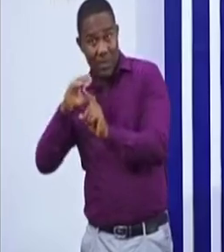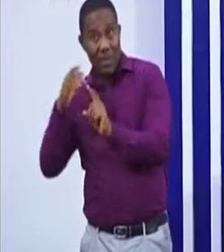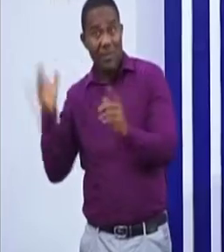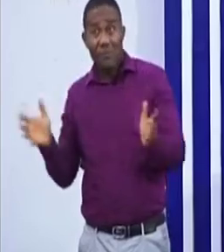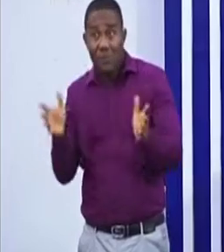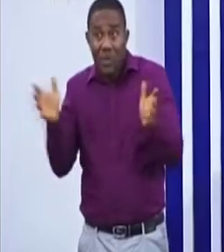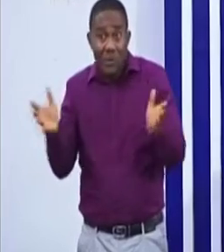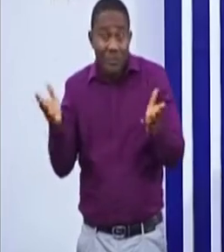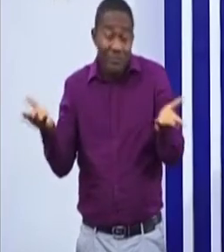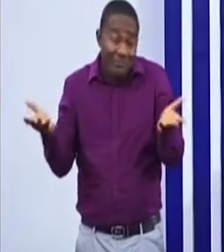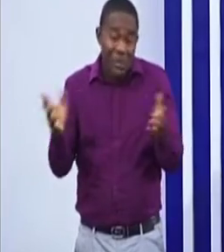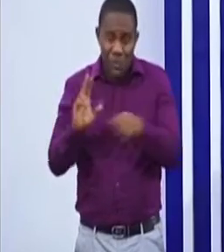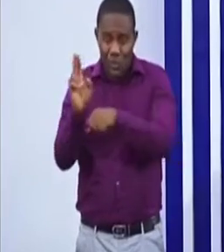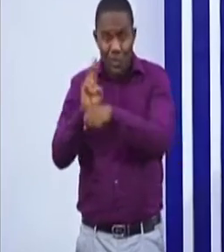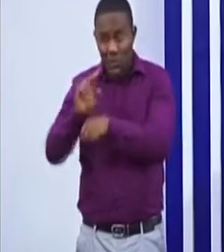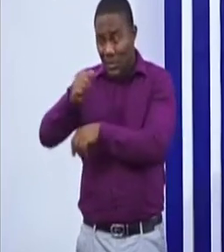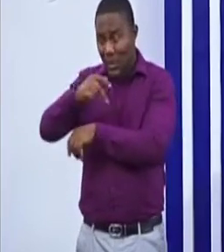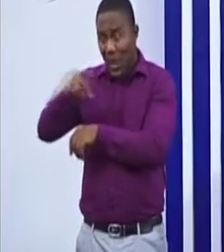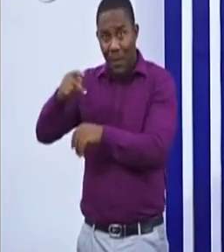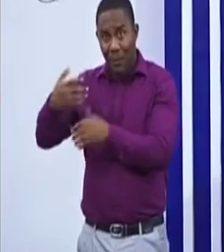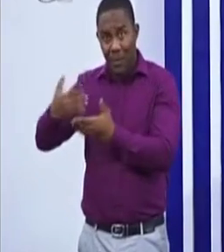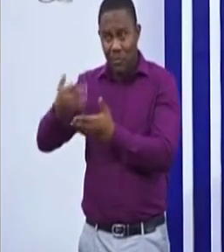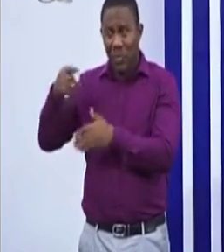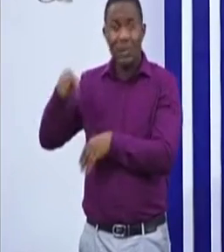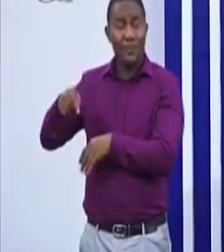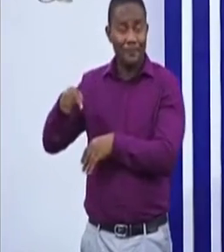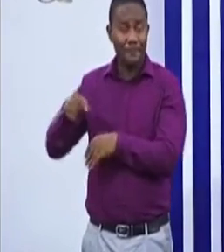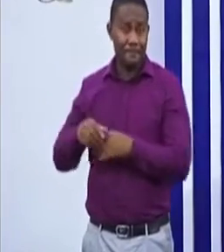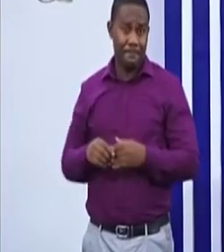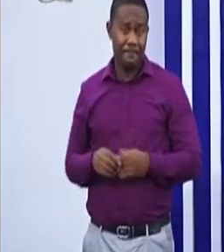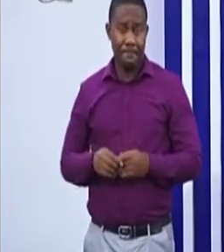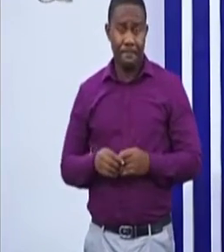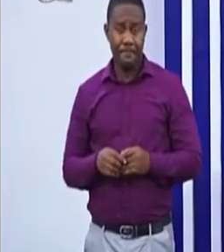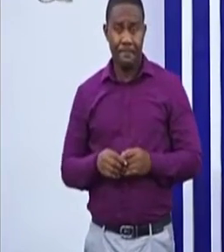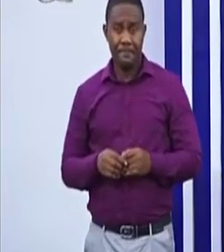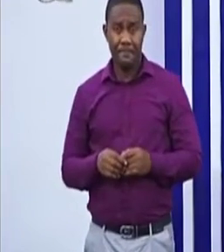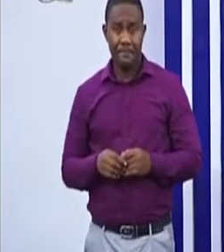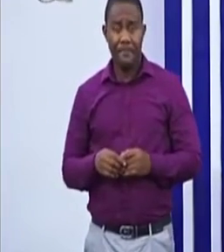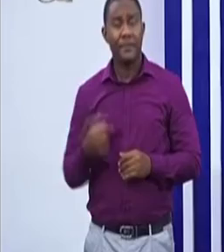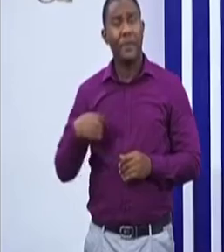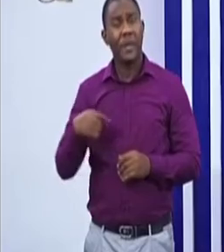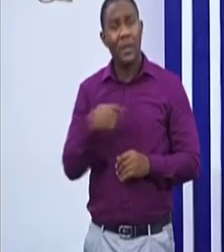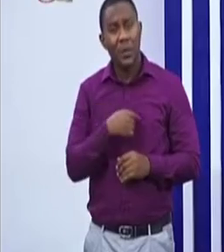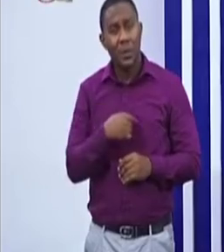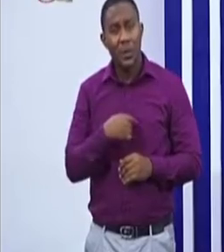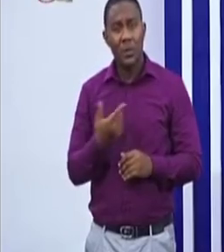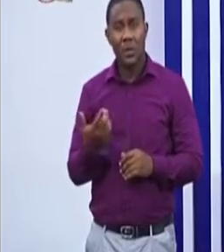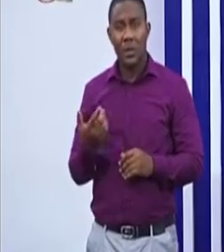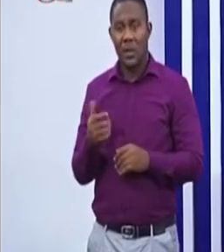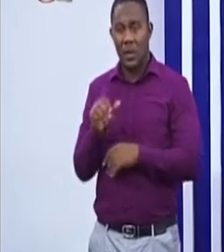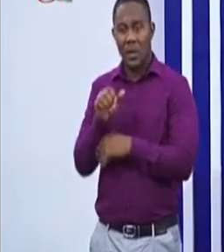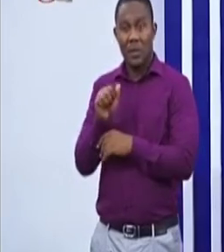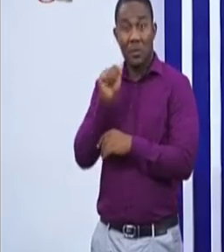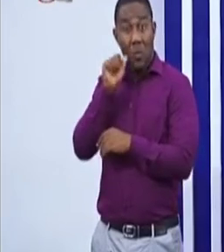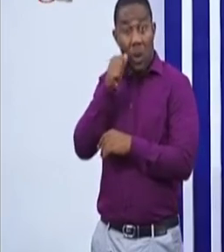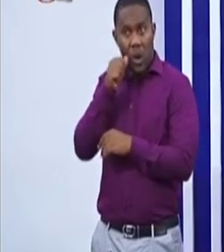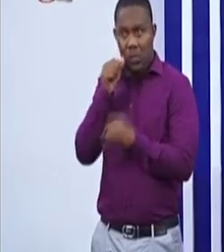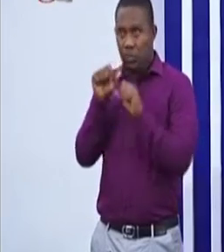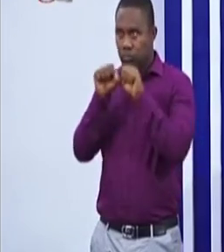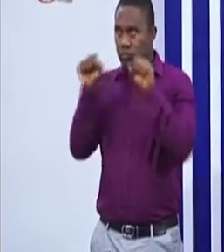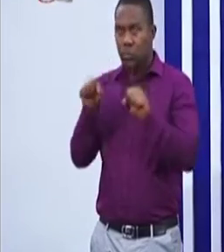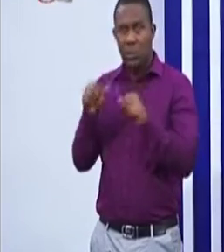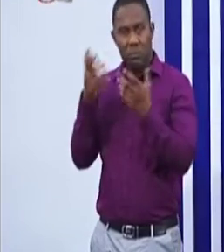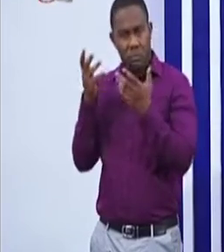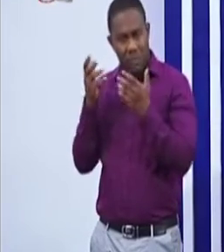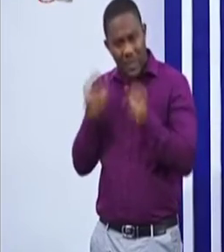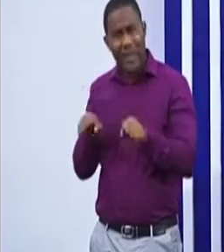also utilize the app. And we're working with the Apple Store to make it